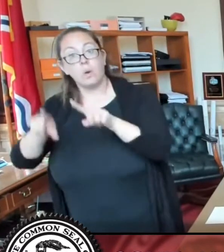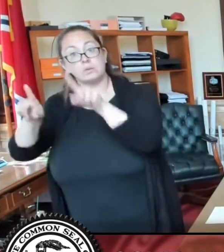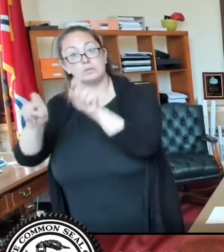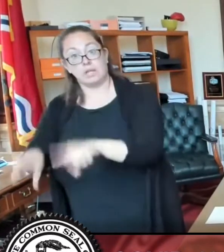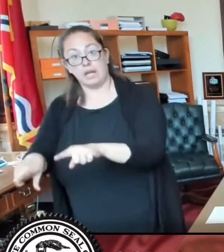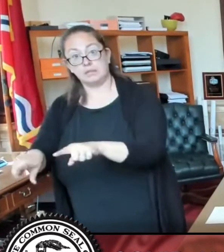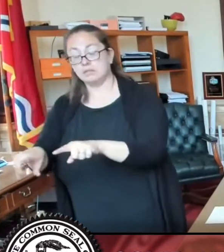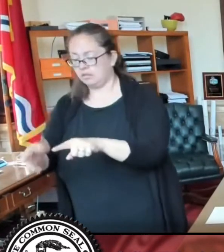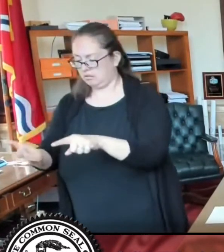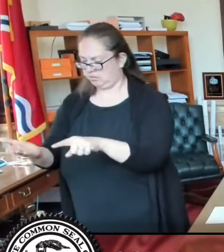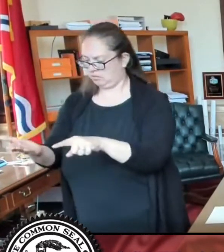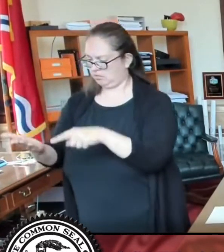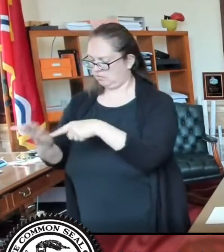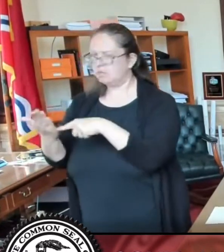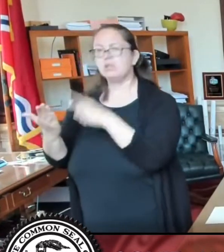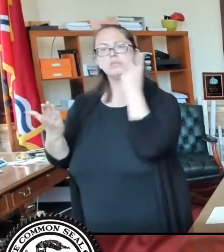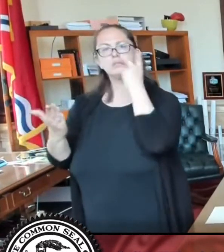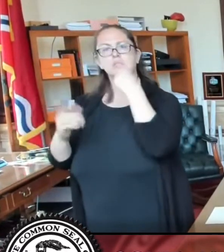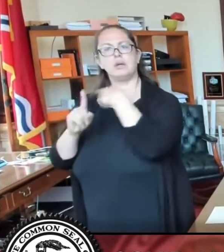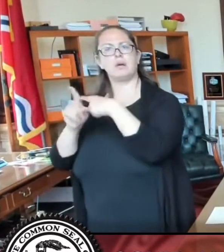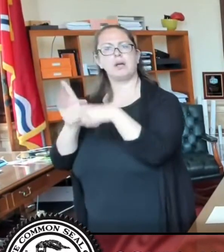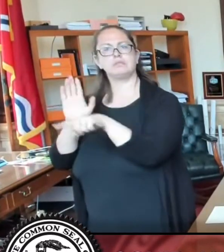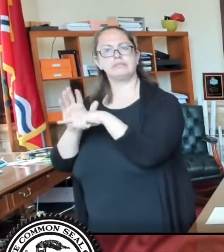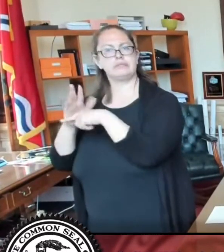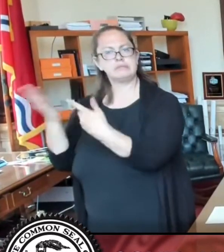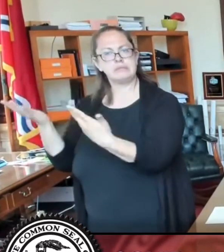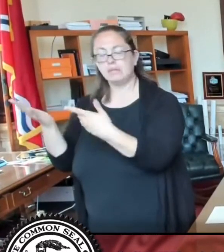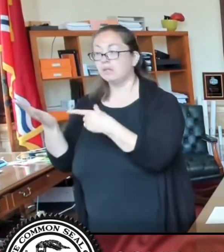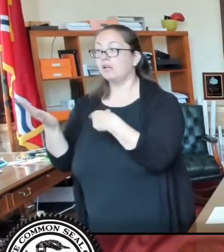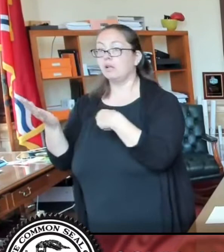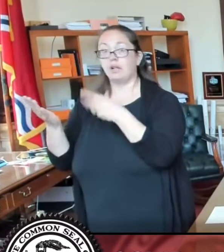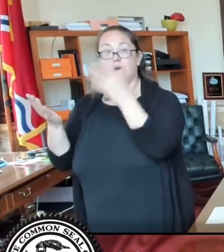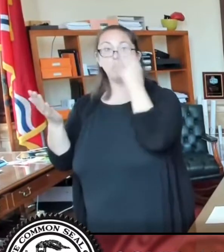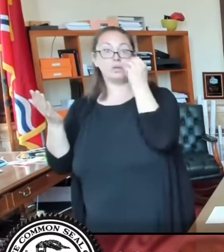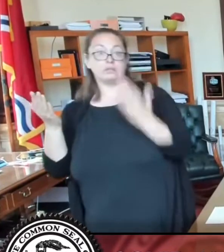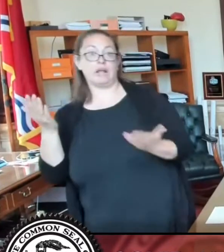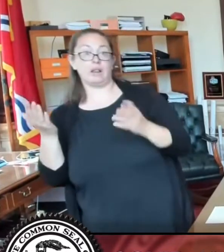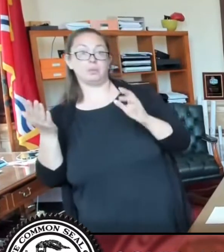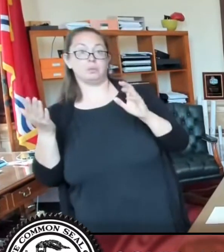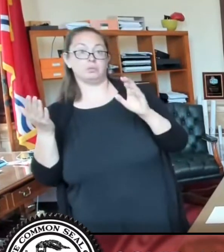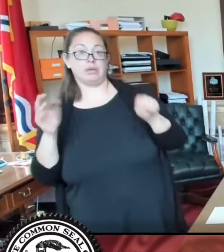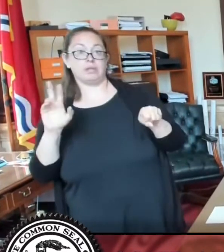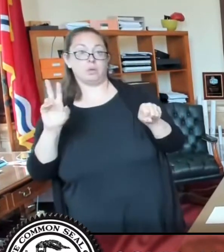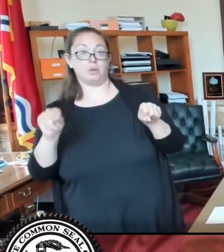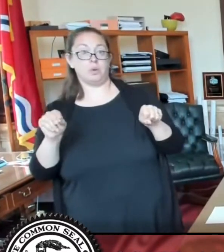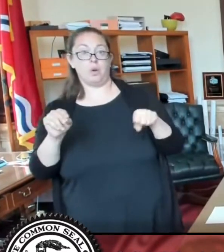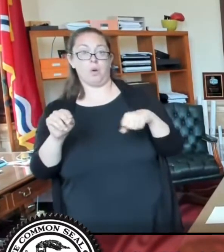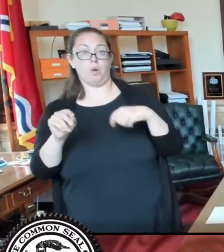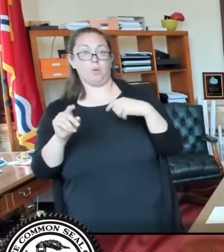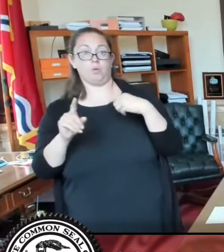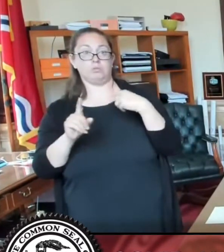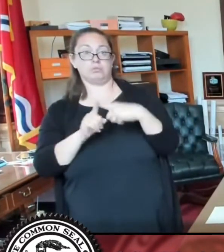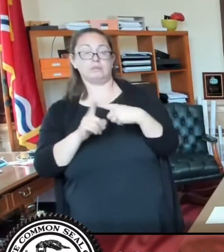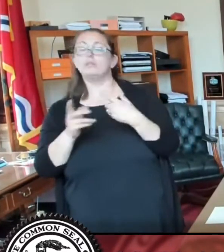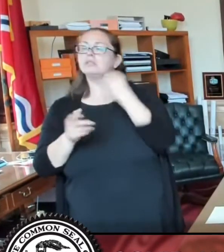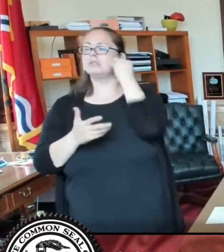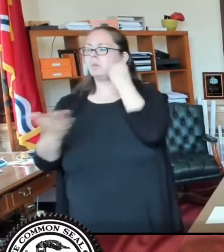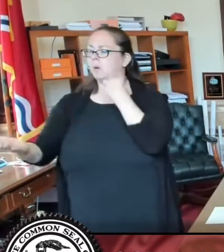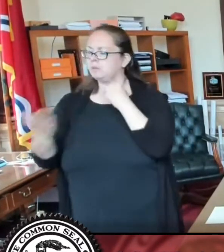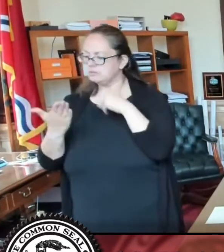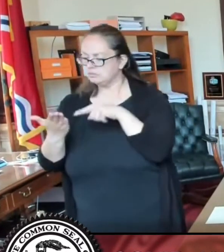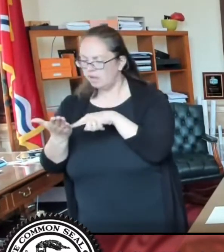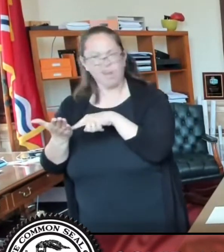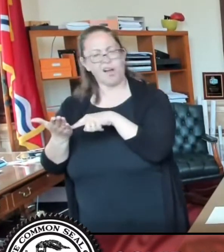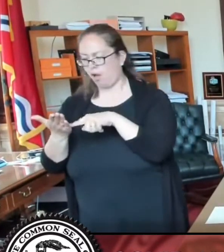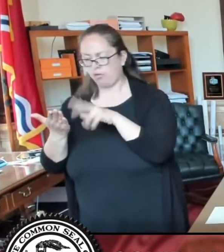test are going to tell you whether or not you were COVID positive on the day you had that test. So just, let's say it comes back negative. Let's hope